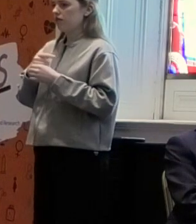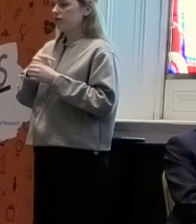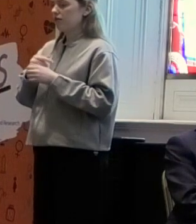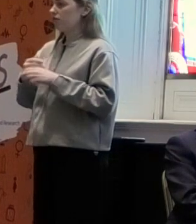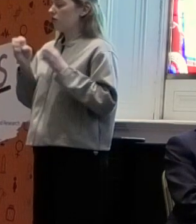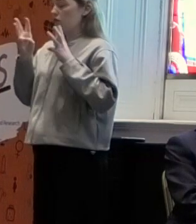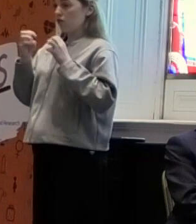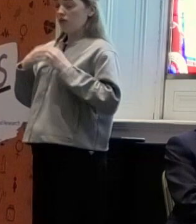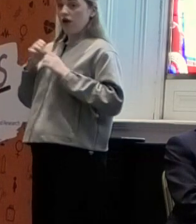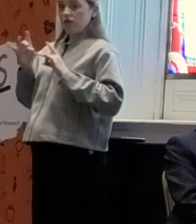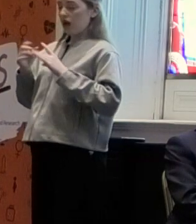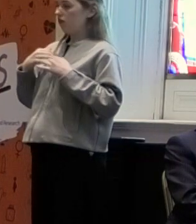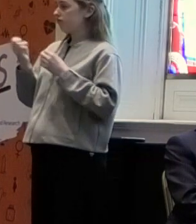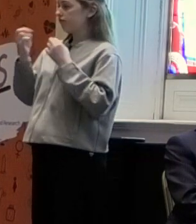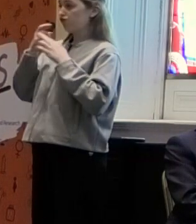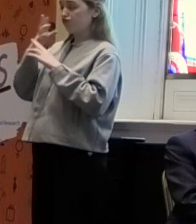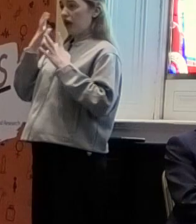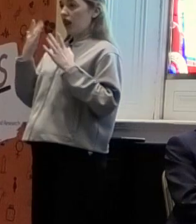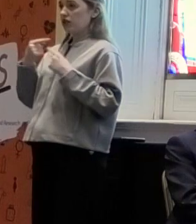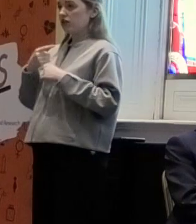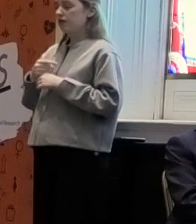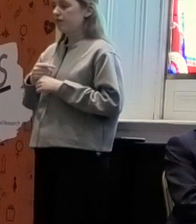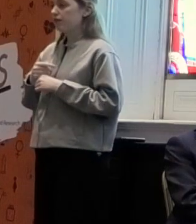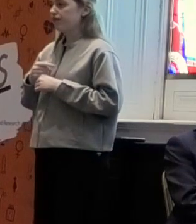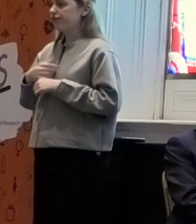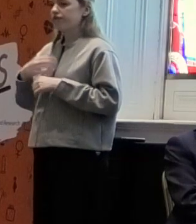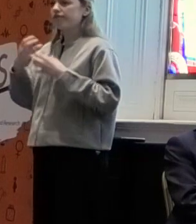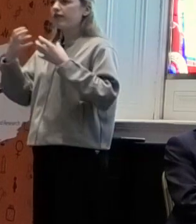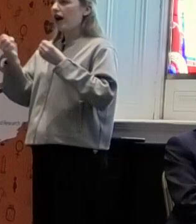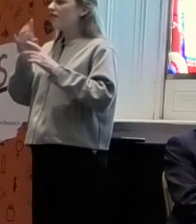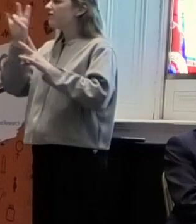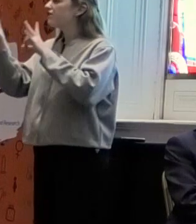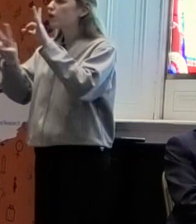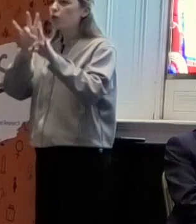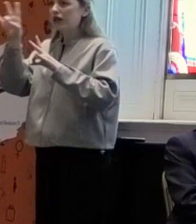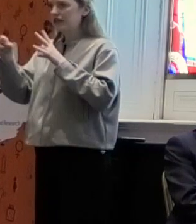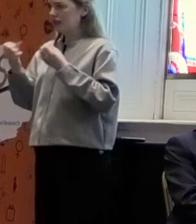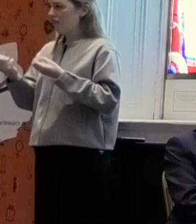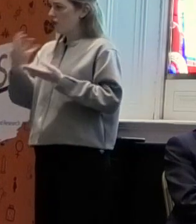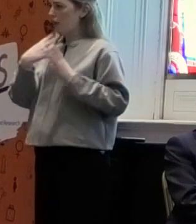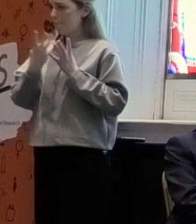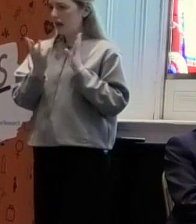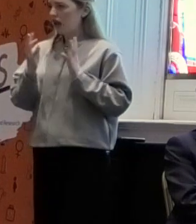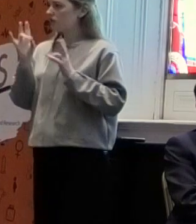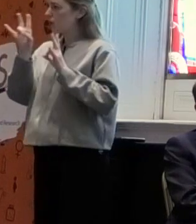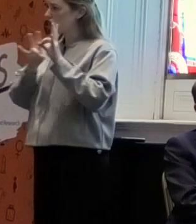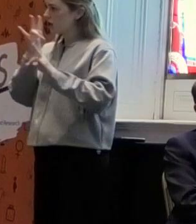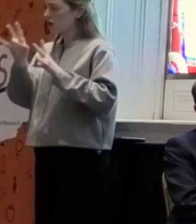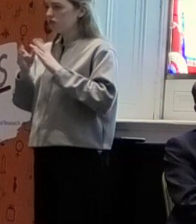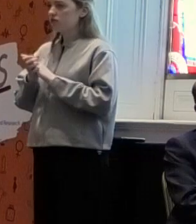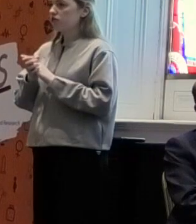Wow. Have our audience any questions for our panelists? If you do, put your hand up and I will come to you. But I did want to